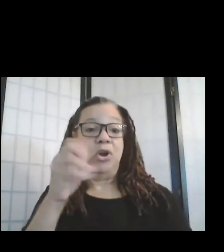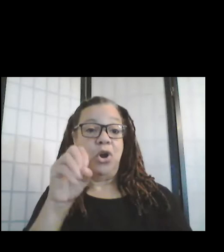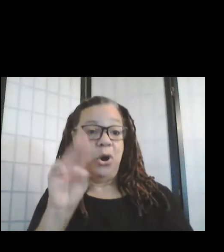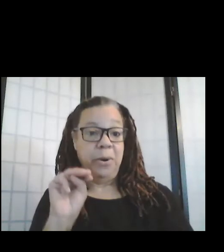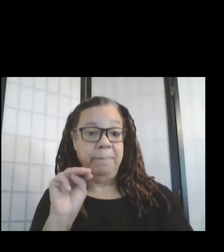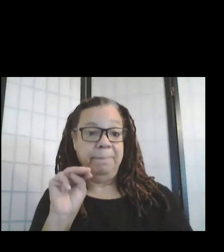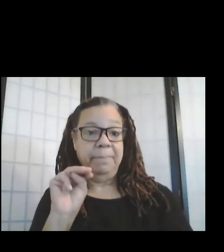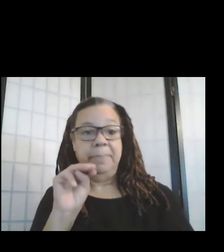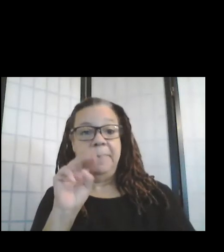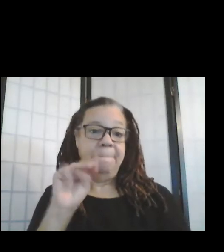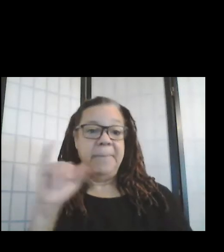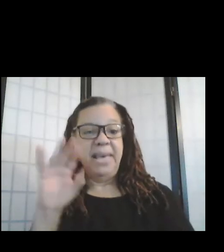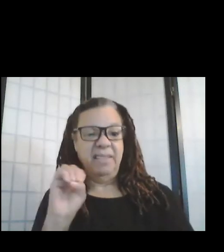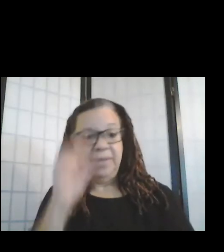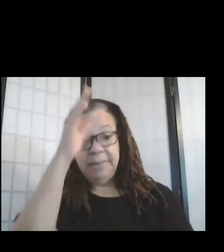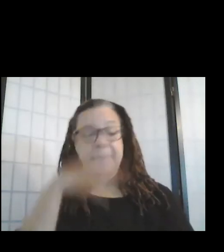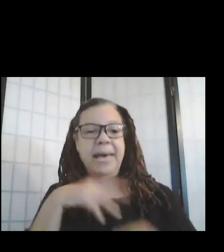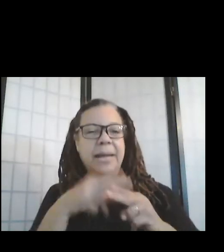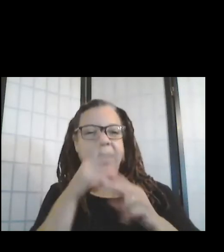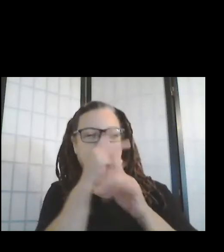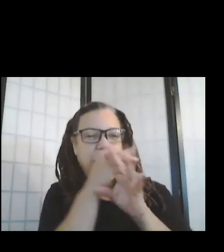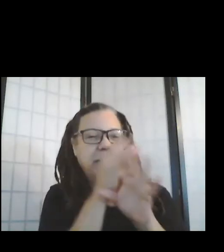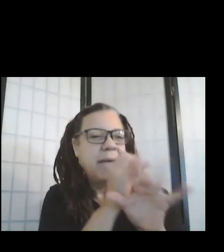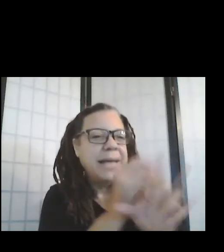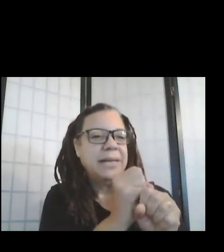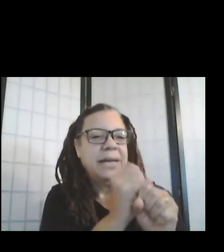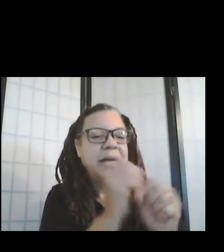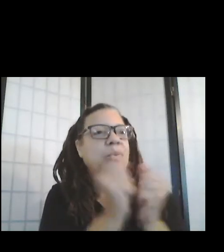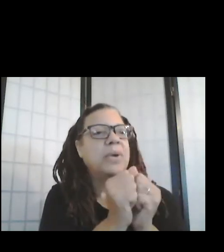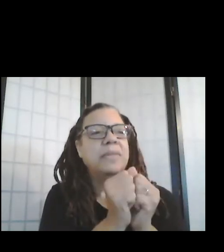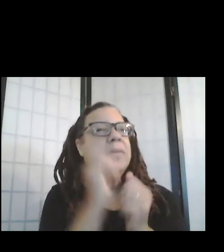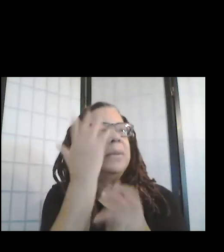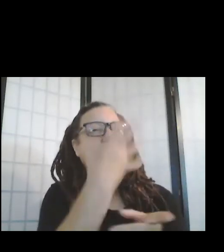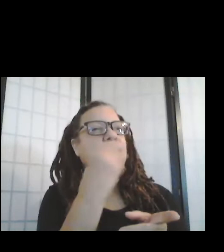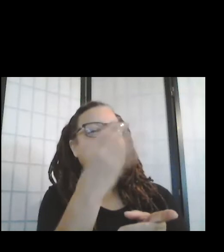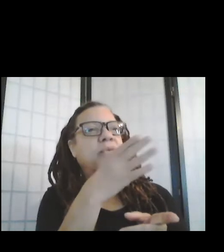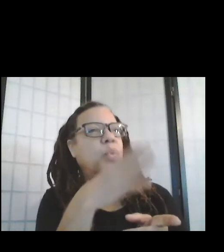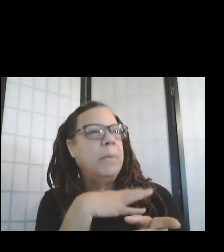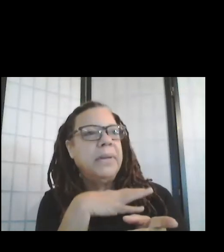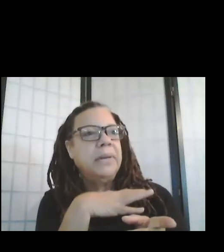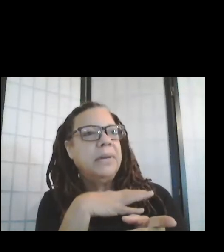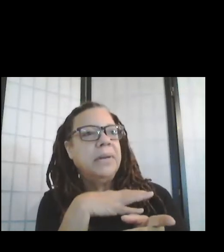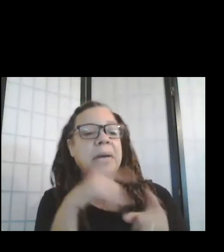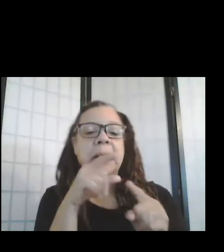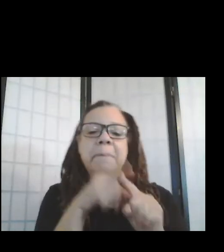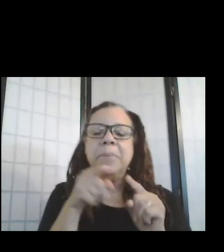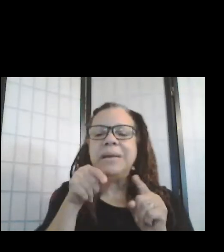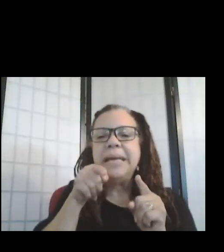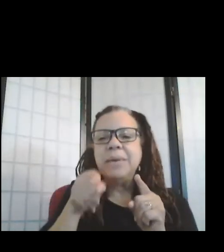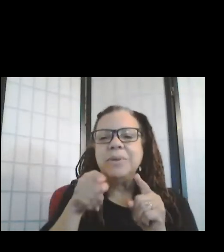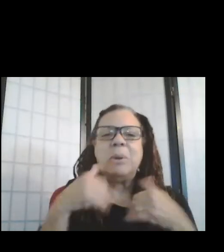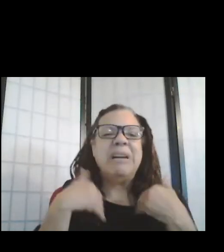been Hermie. So smitten was I by the brokenness of your beauty. But he was just a